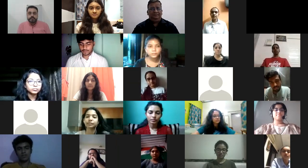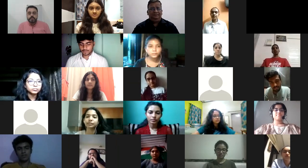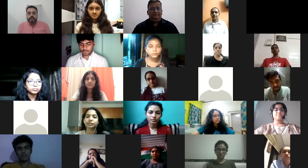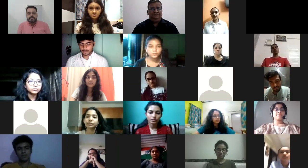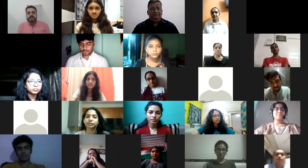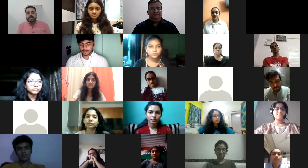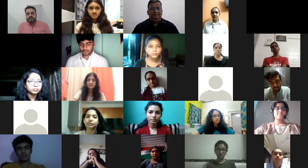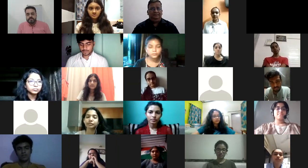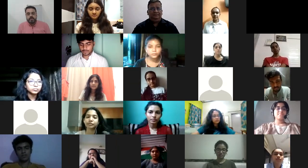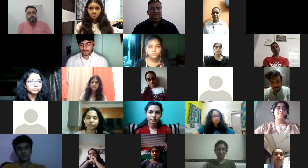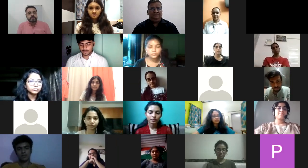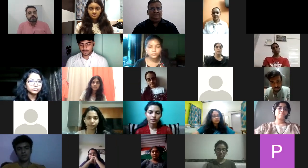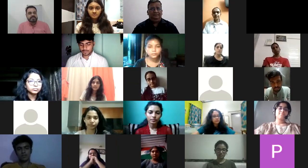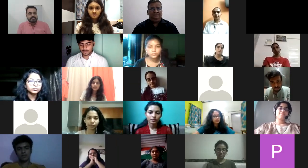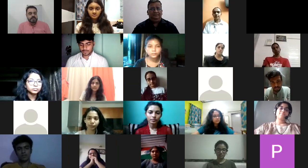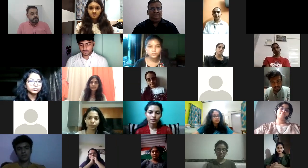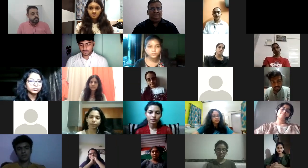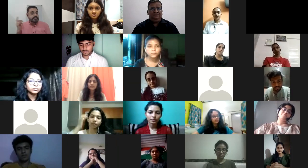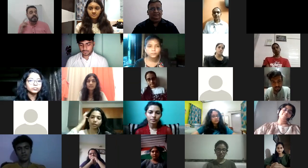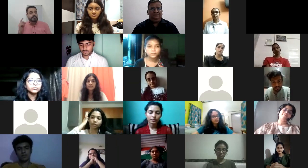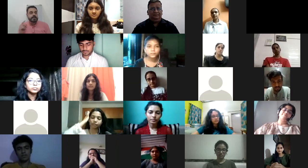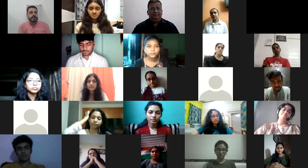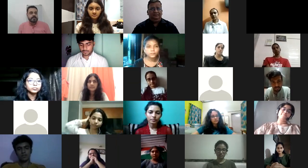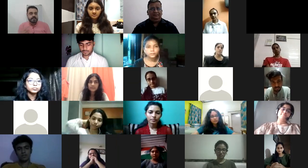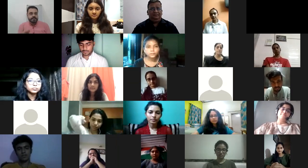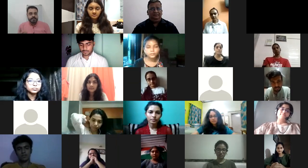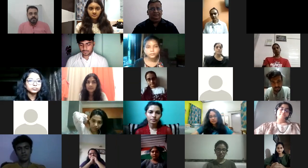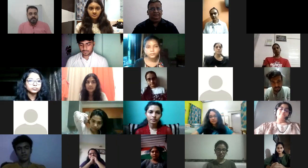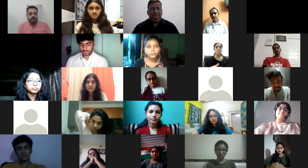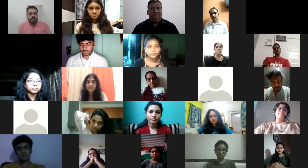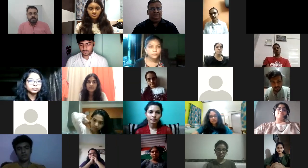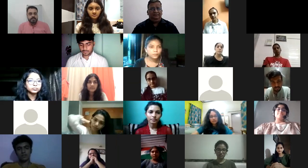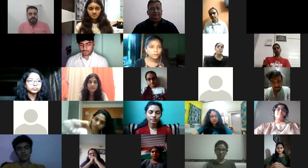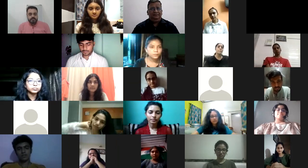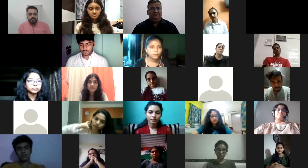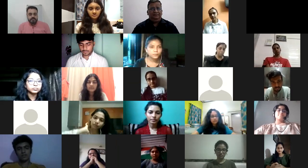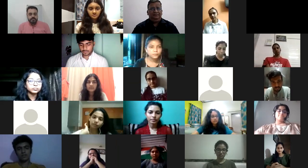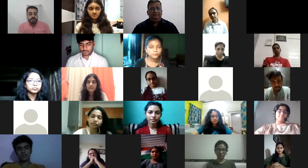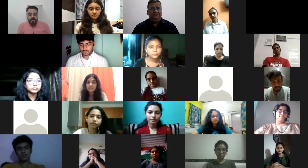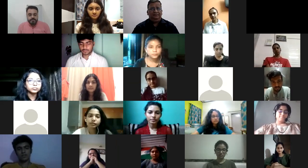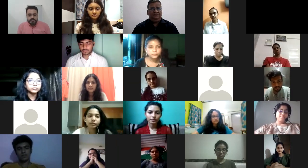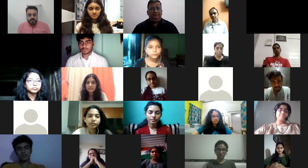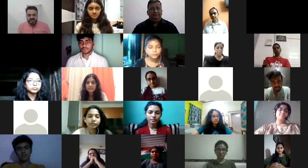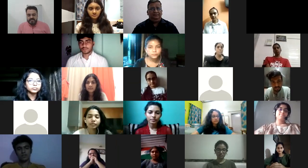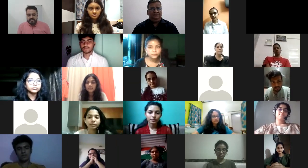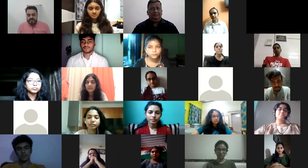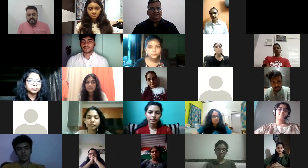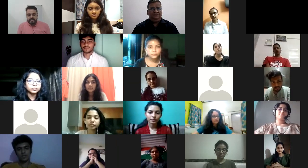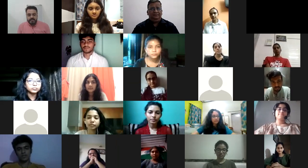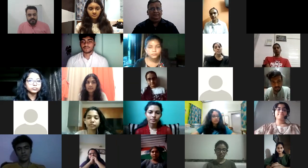programs. He trains, a lot of youth with hearing impairment for jobs. So as I said in the early